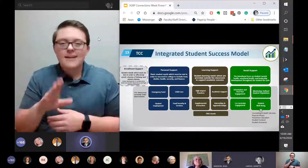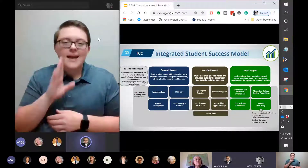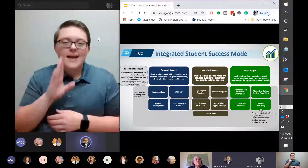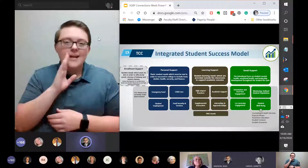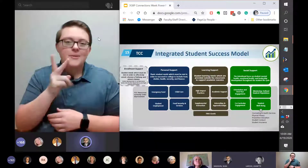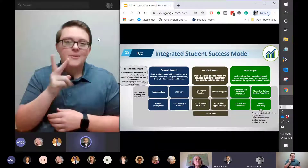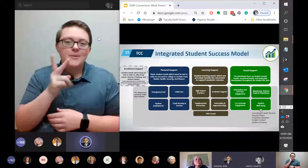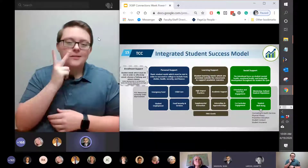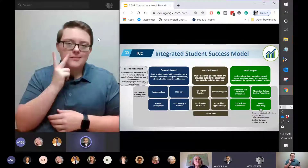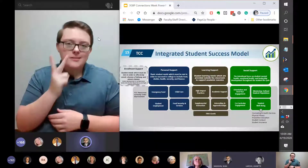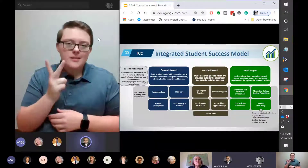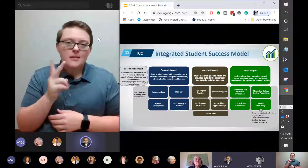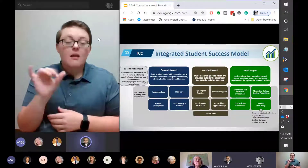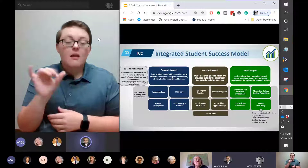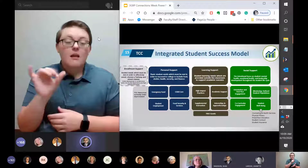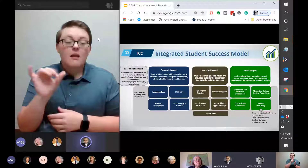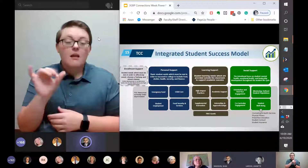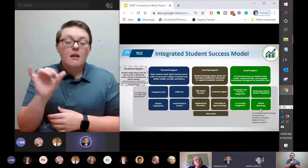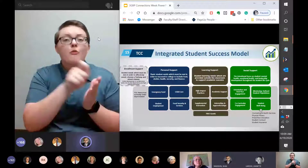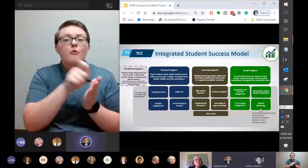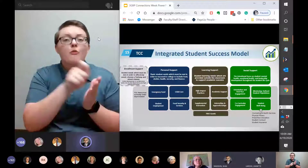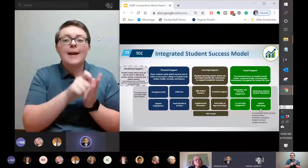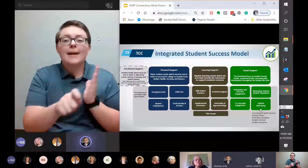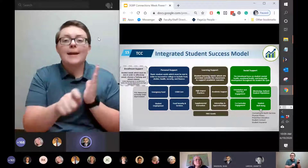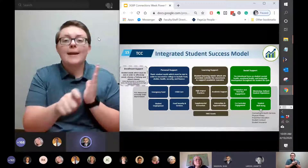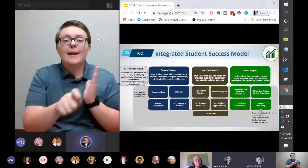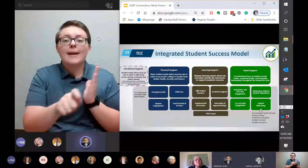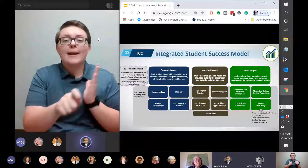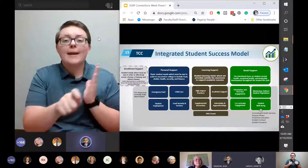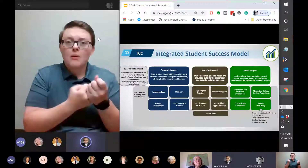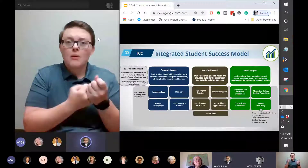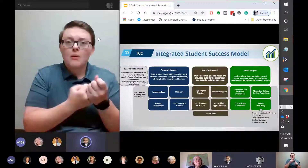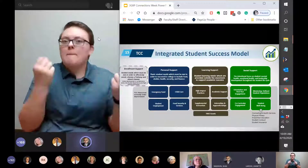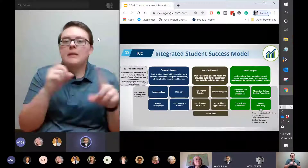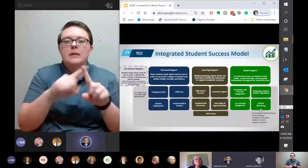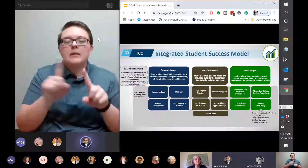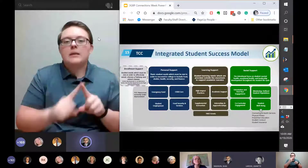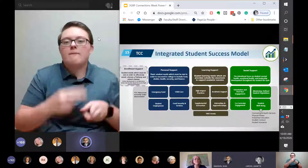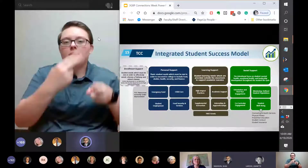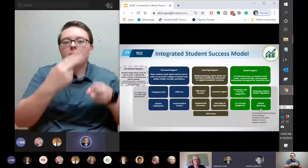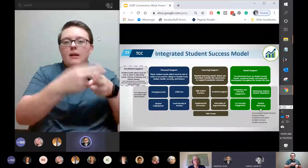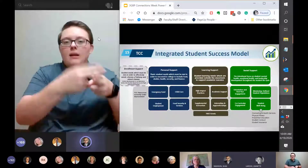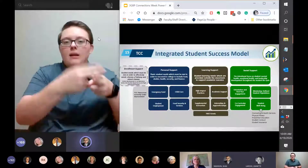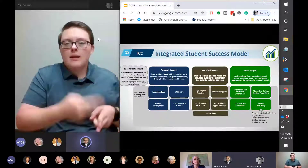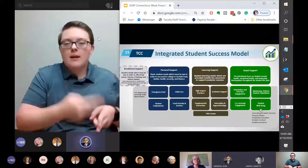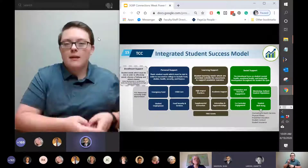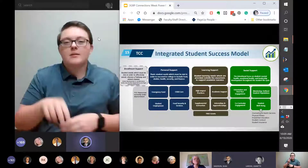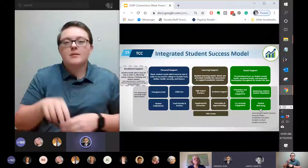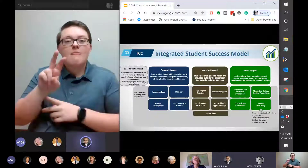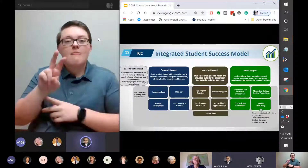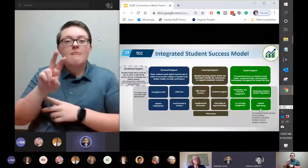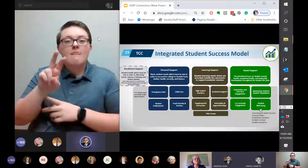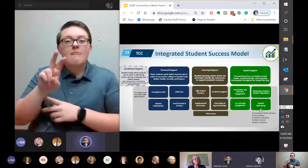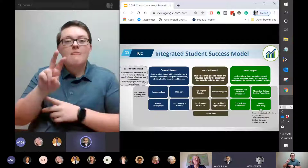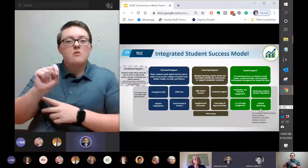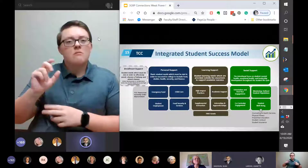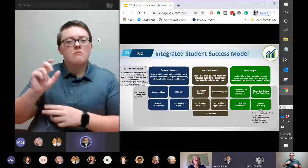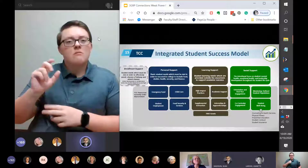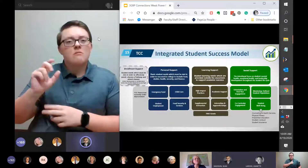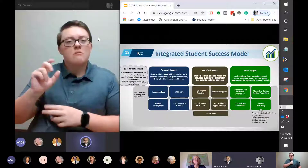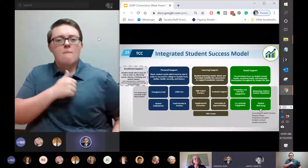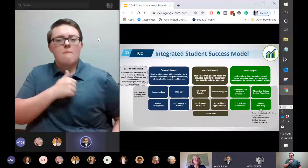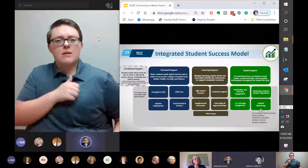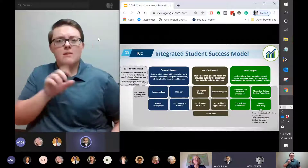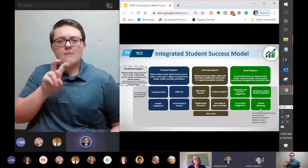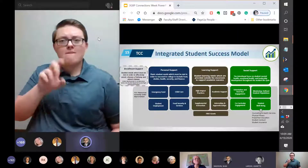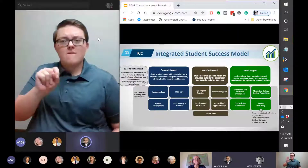will get writing support. There are multiple names for example, the Veterans Centers. Not